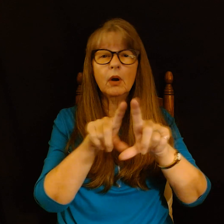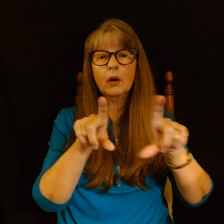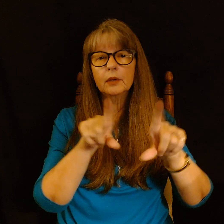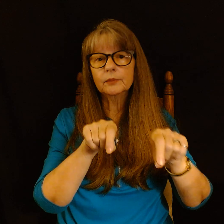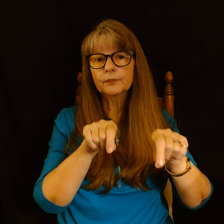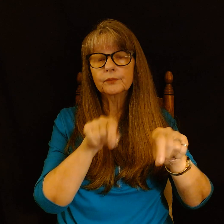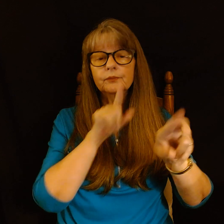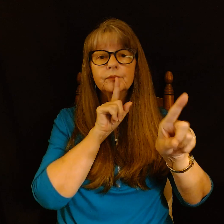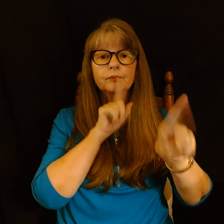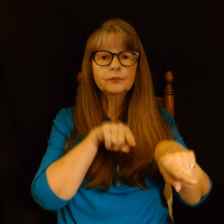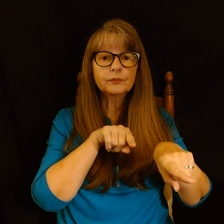card.